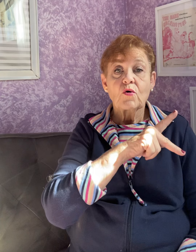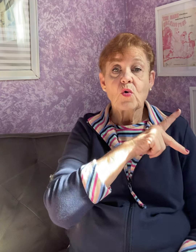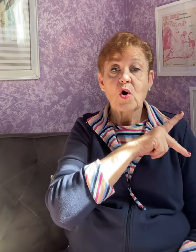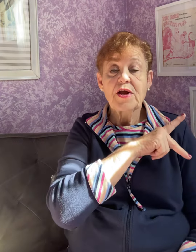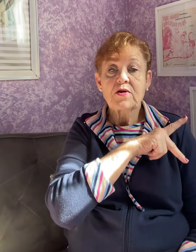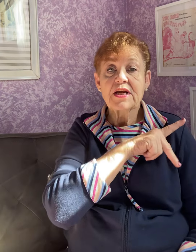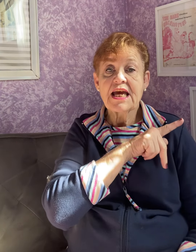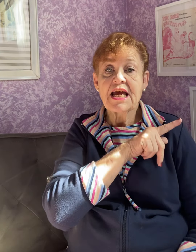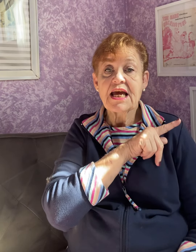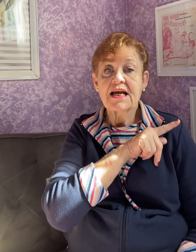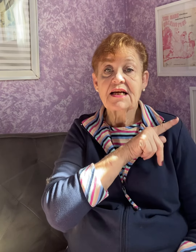Royal king,